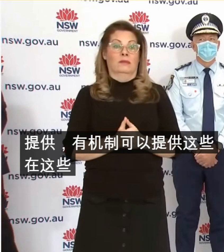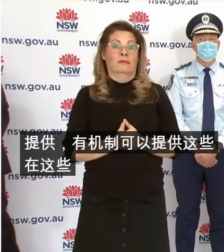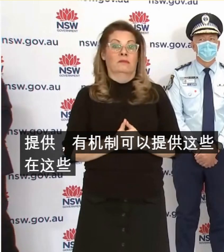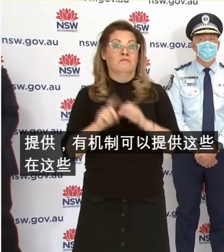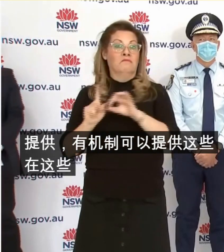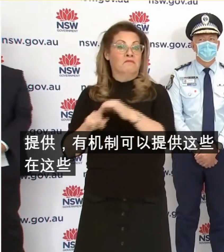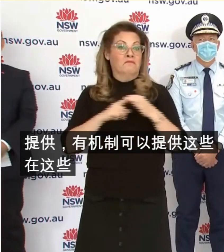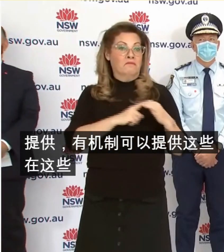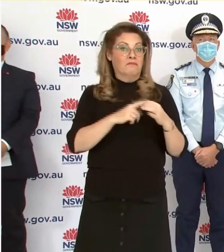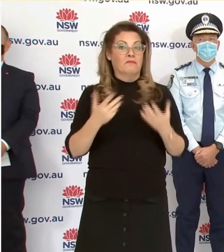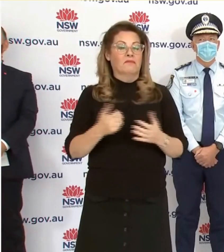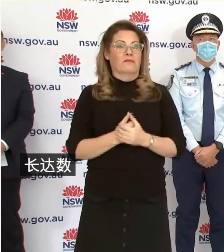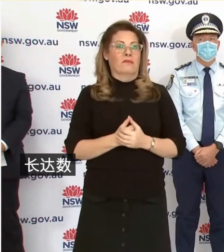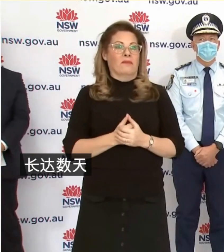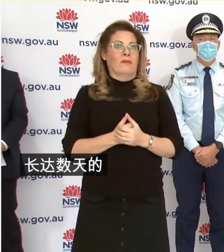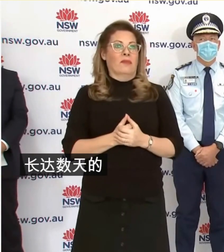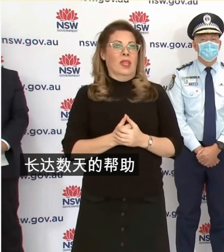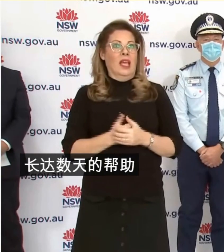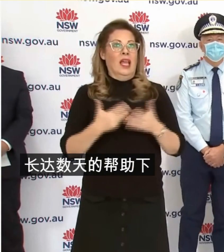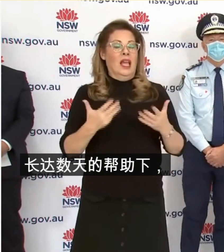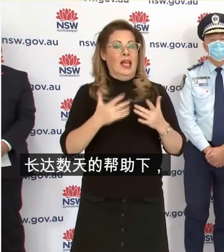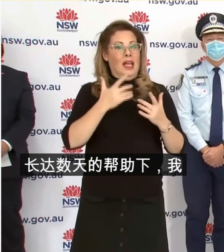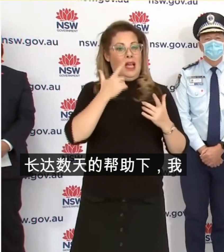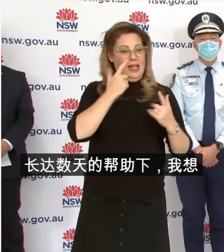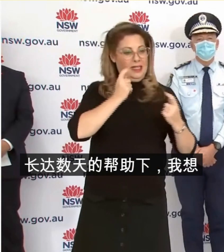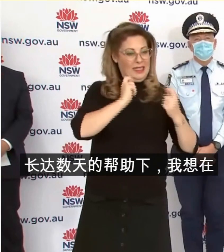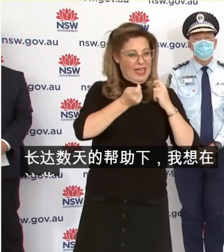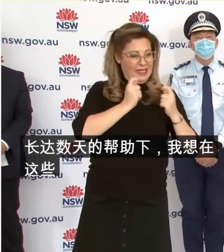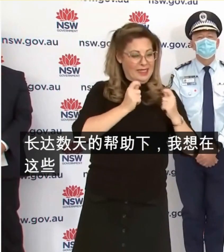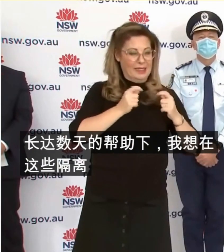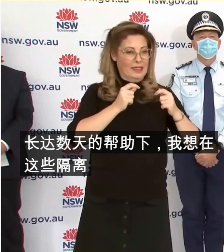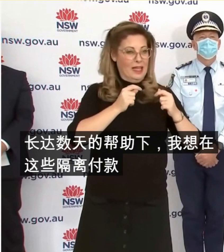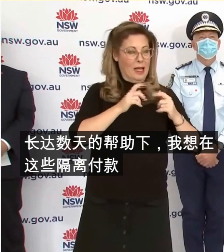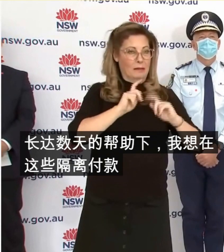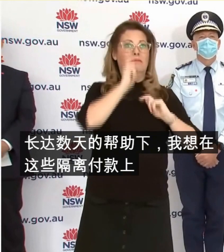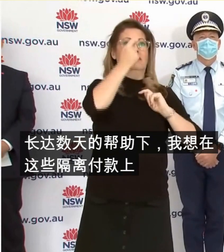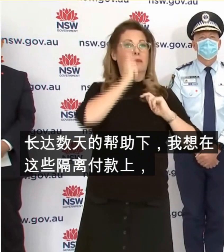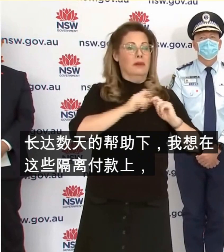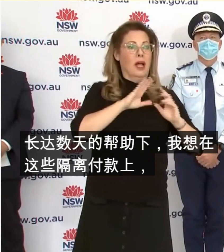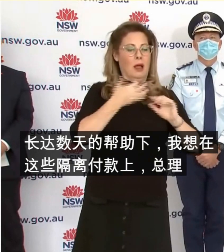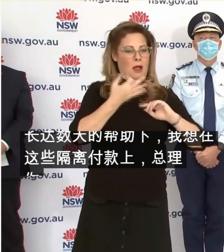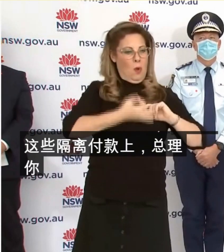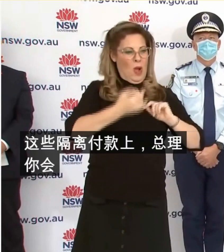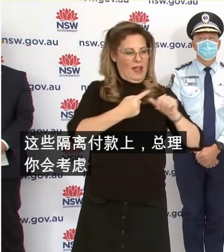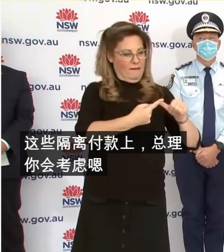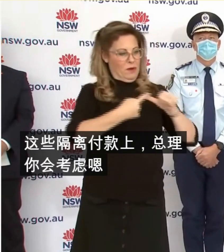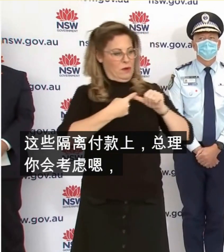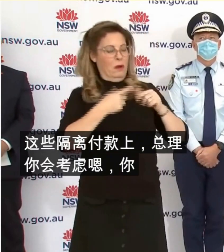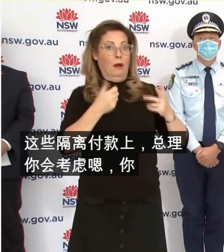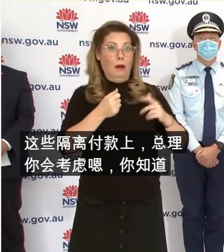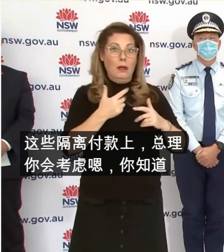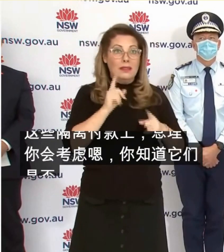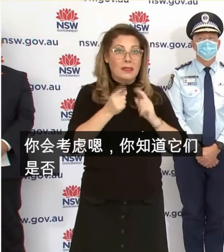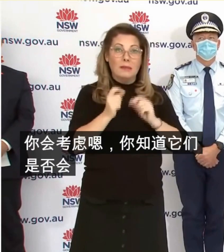of these numbers when the turnaround for testing is so long, up to 5 days. And I guess on those isolation payments, Premier, would you